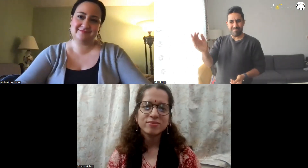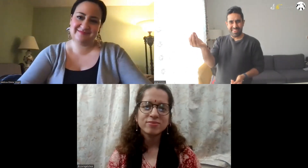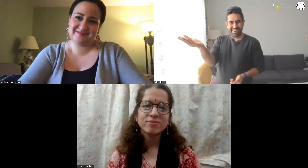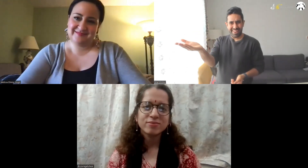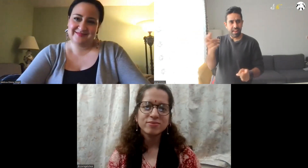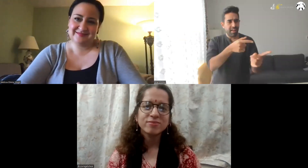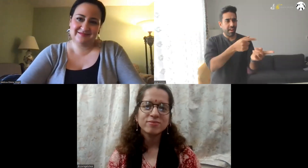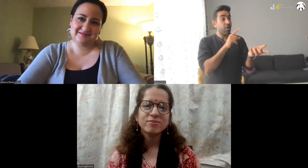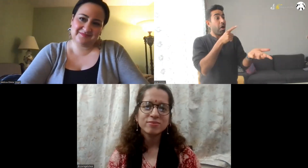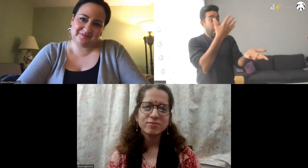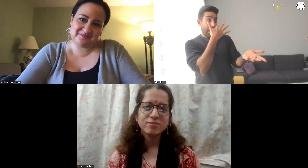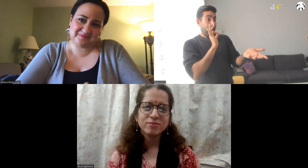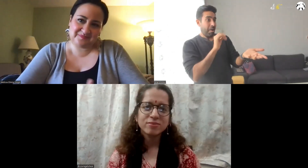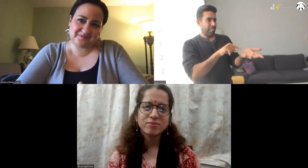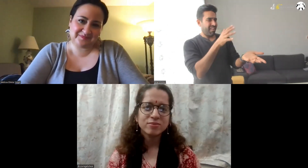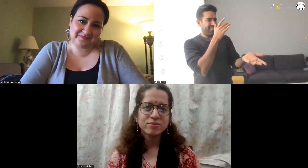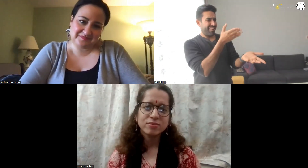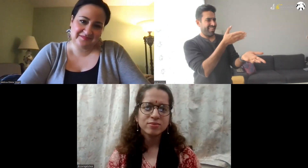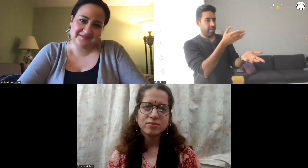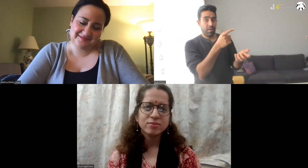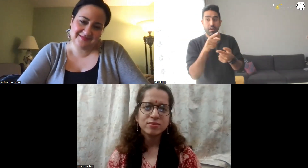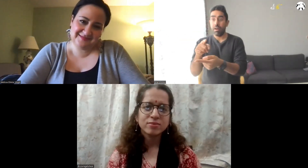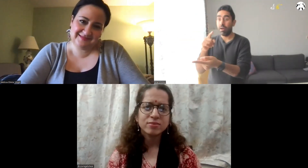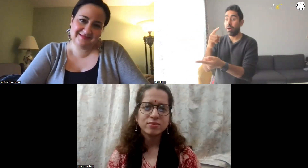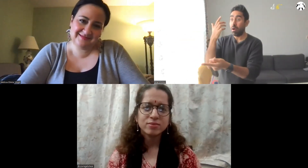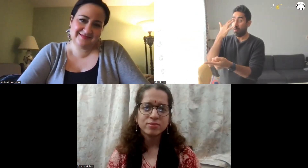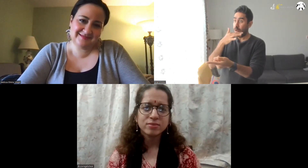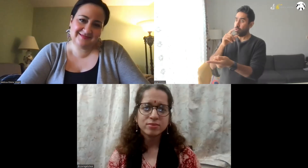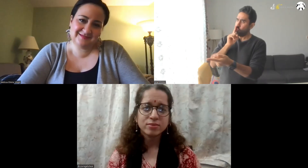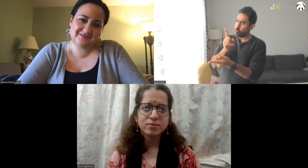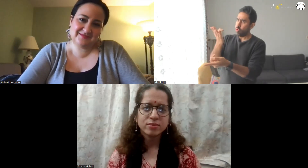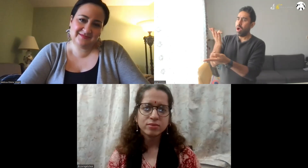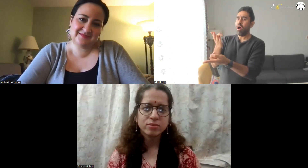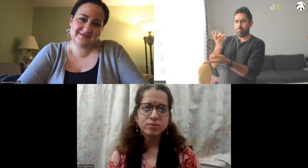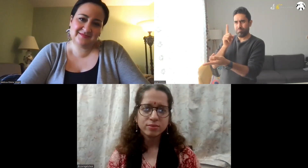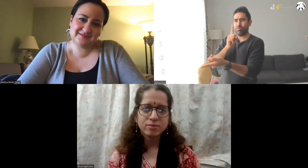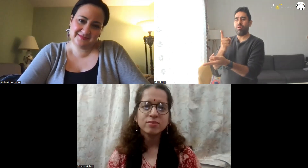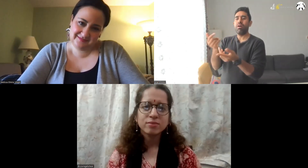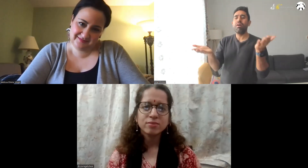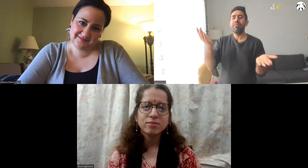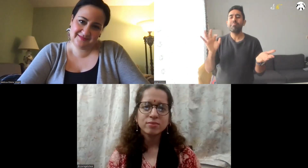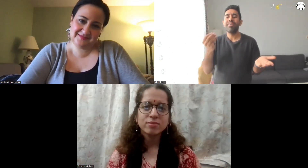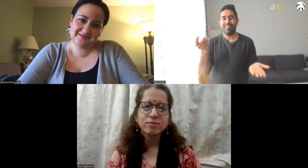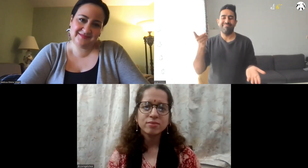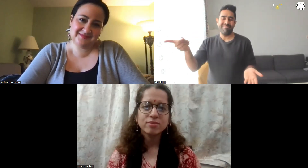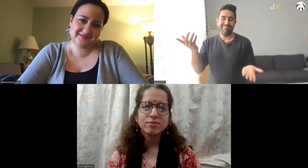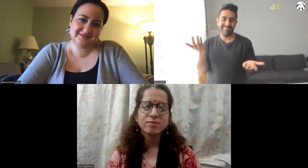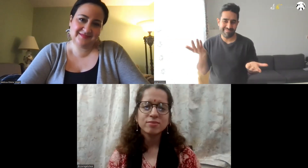self, which is 100 times better than something which makes you look good but is fake.